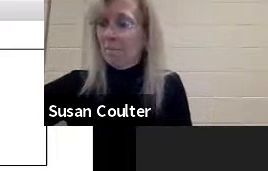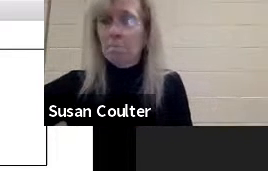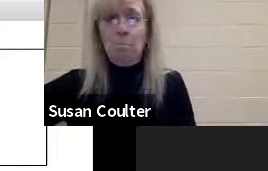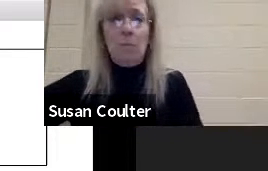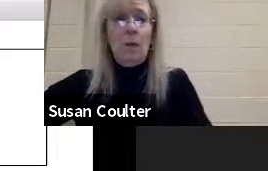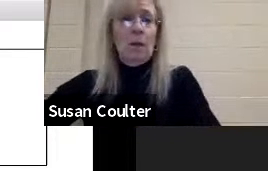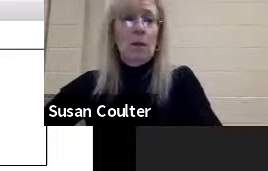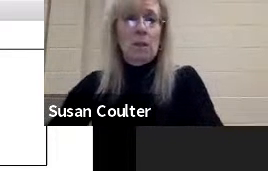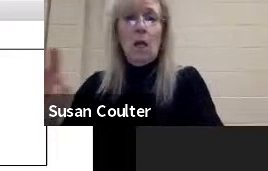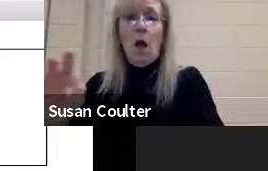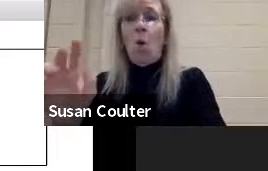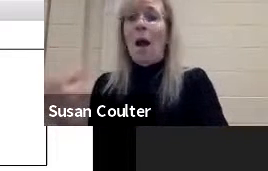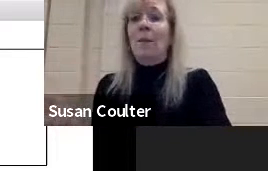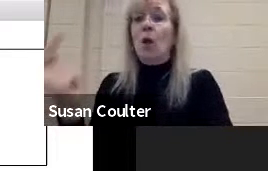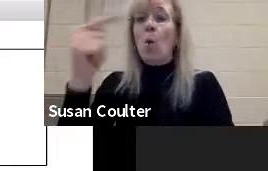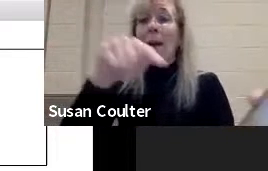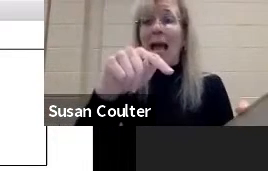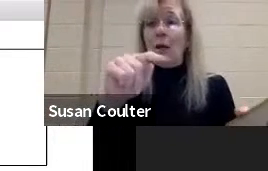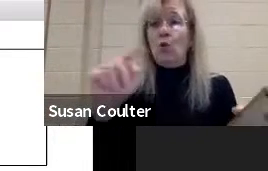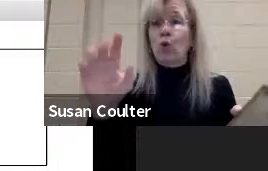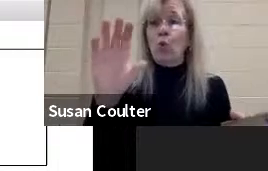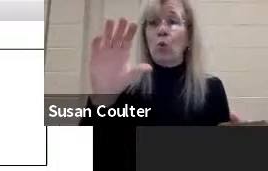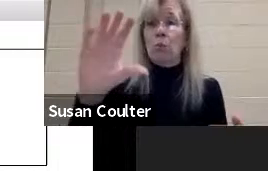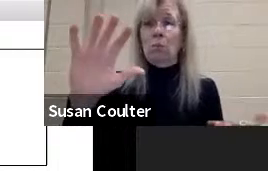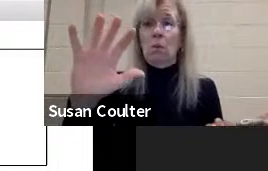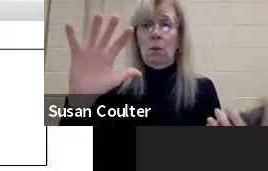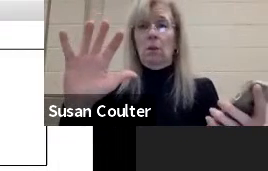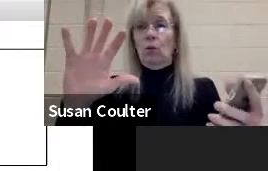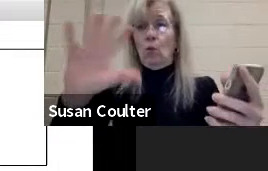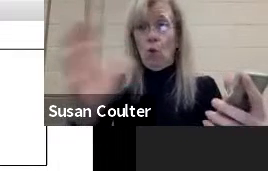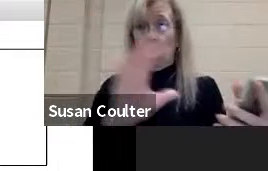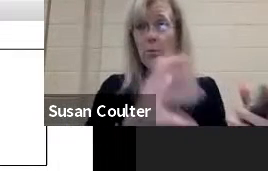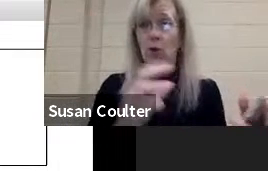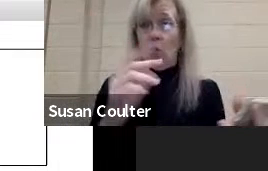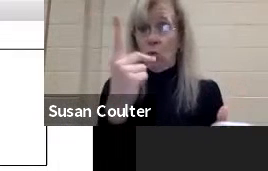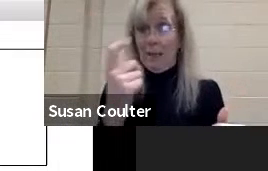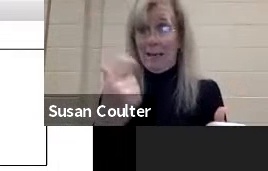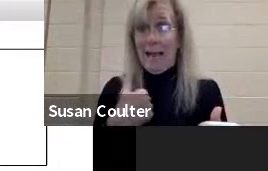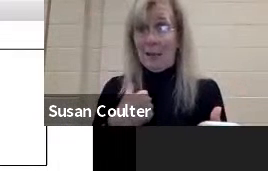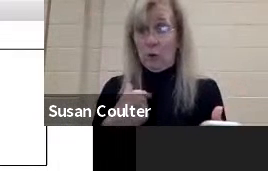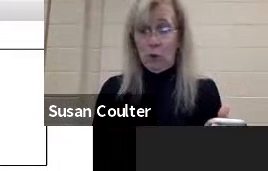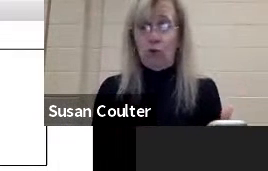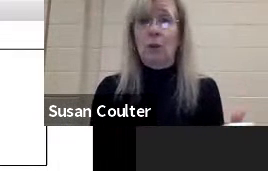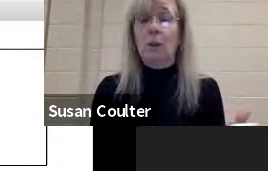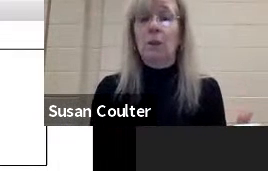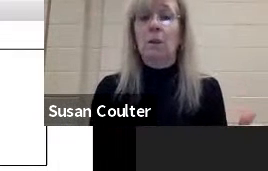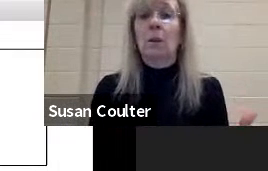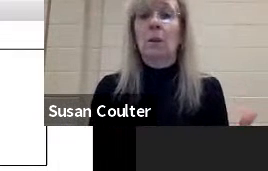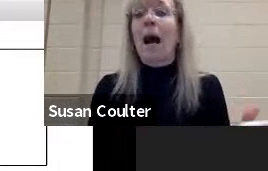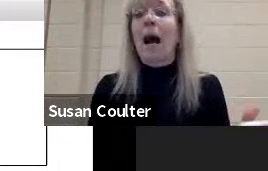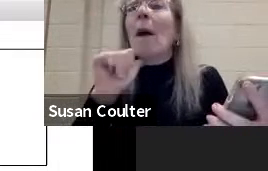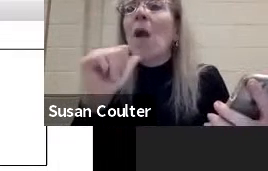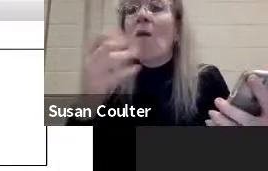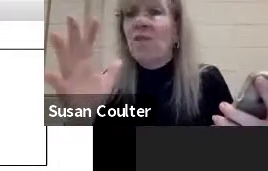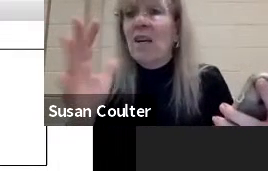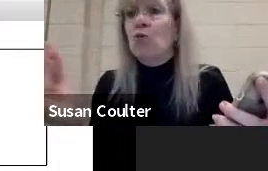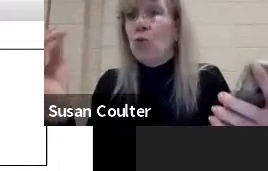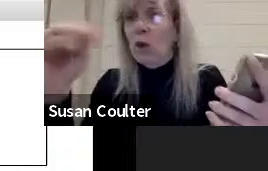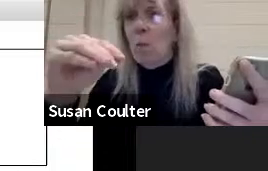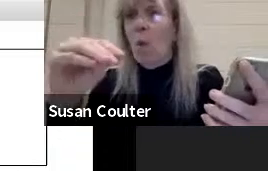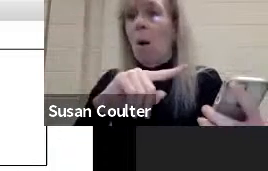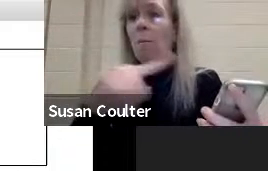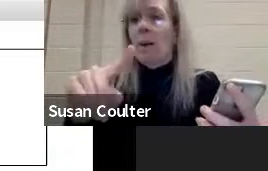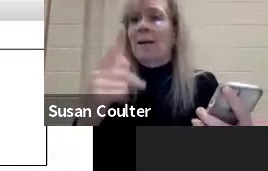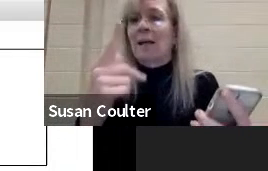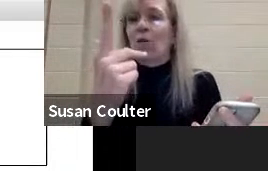Okay. So I'm going to go back to groups so you can ask questions. I'm not finished,